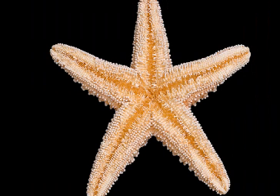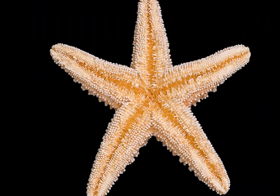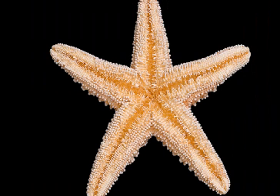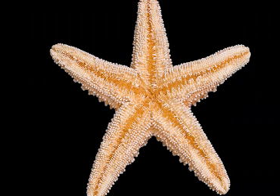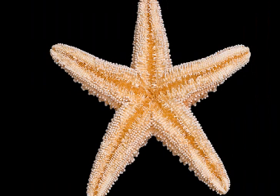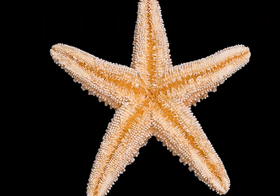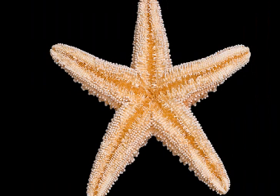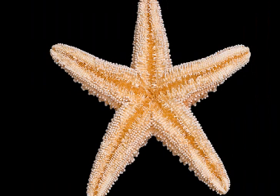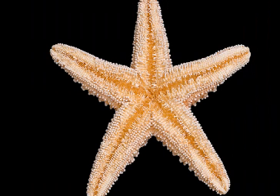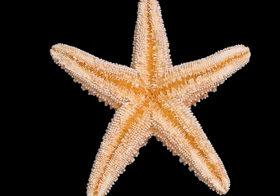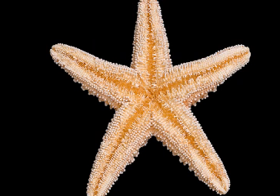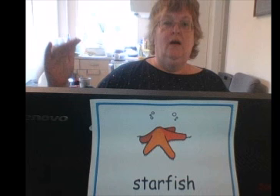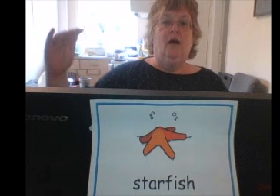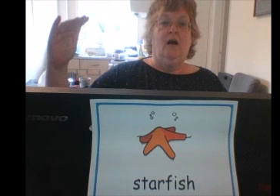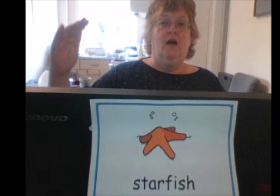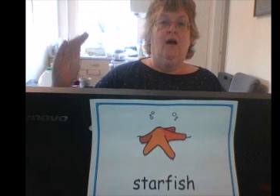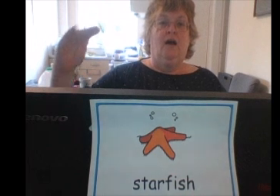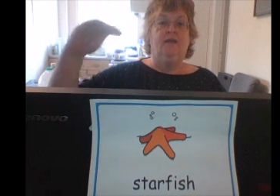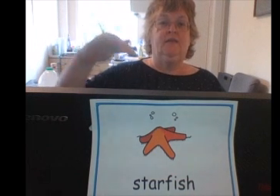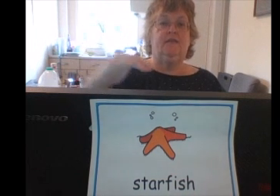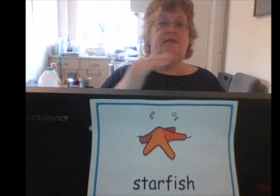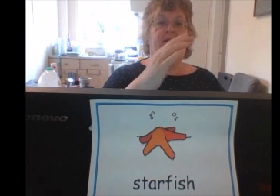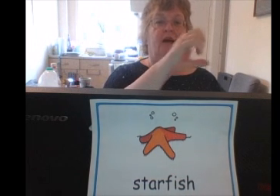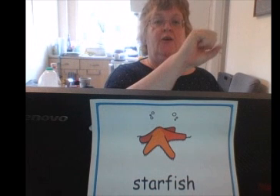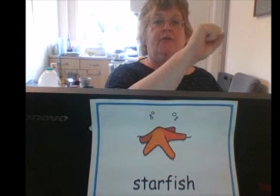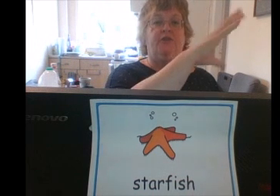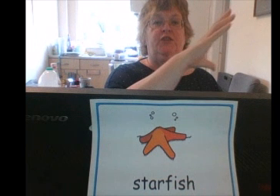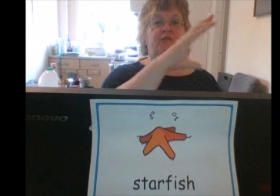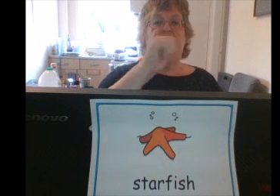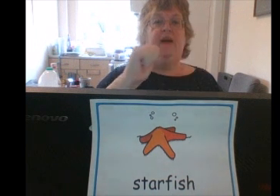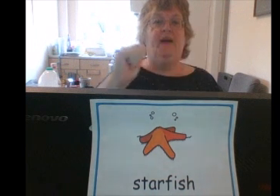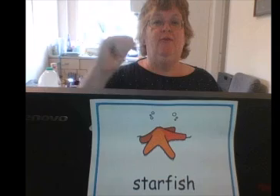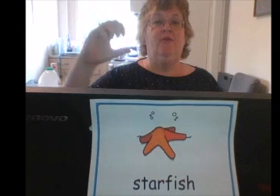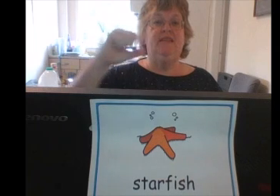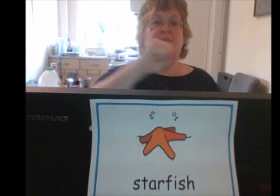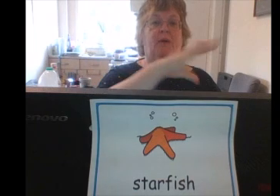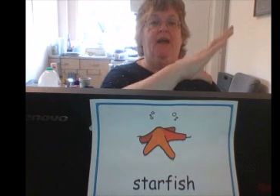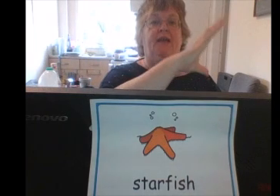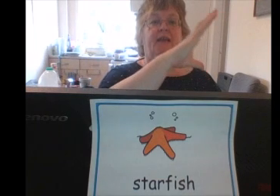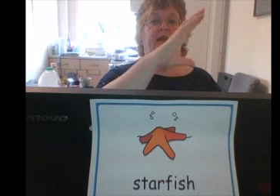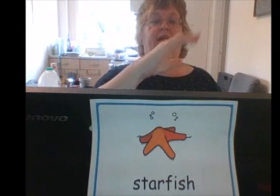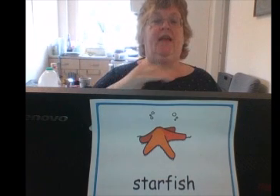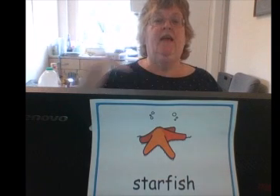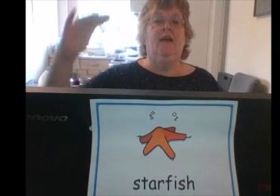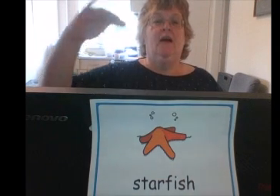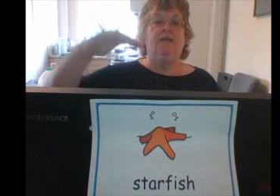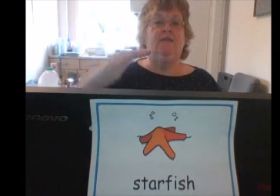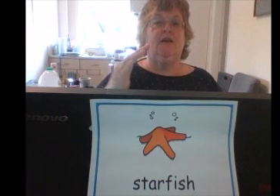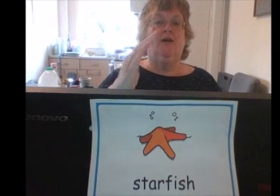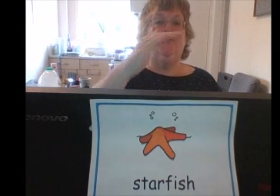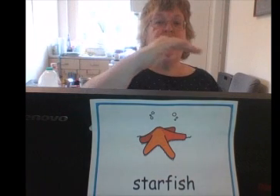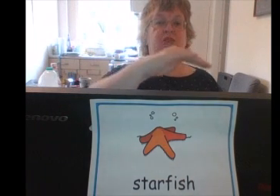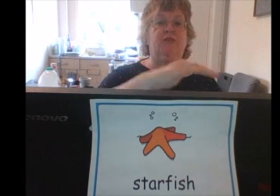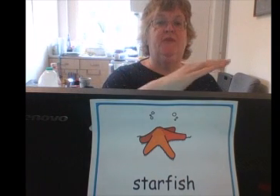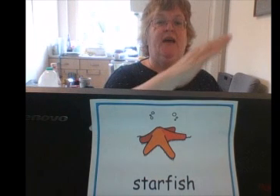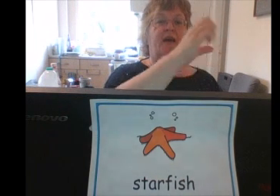Starfish. A starfish is very spiky. A starfish is